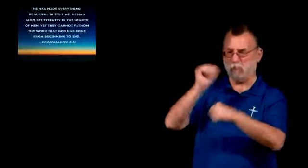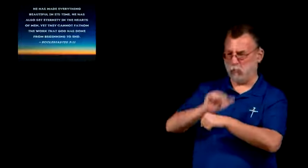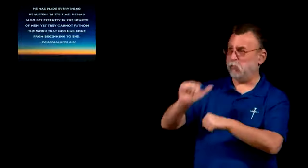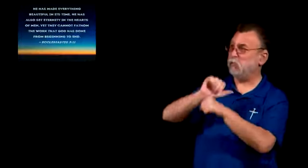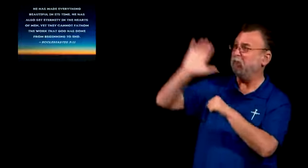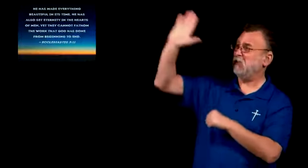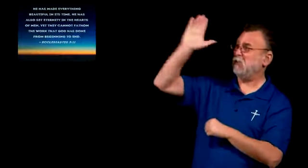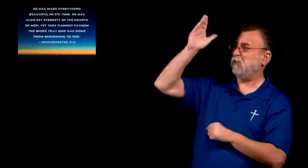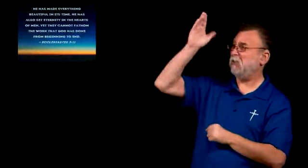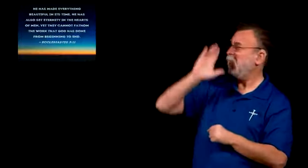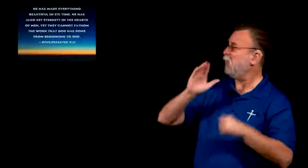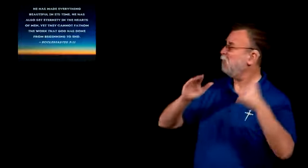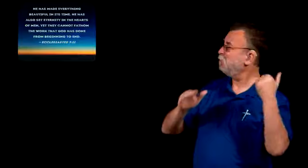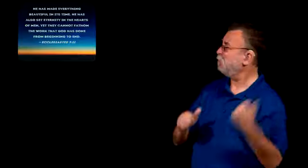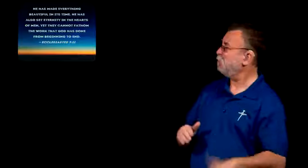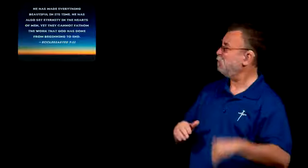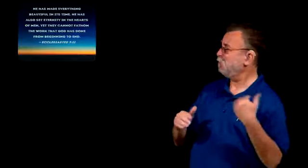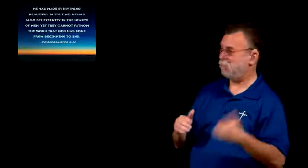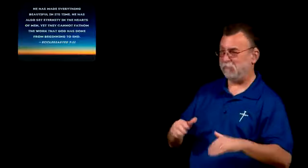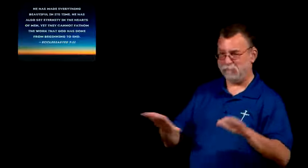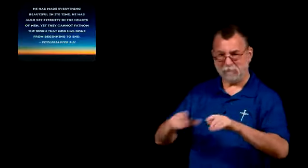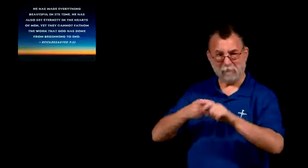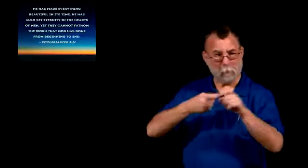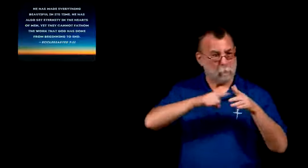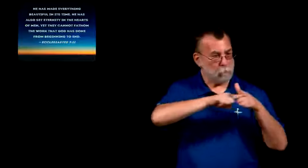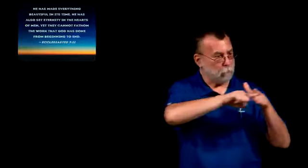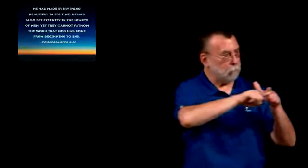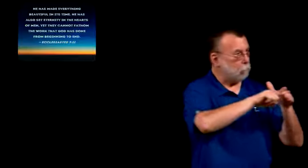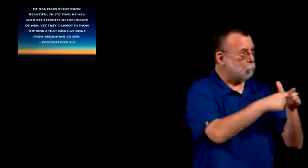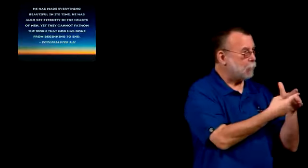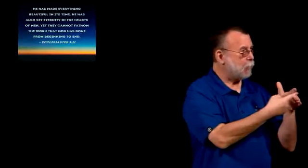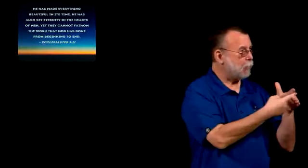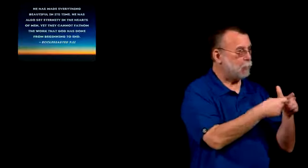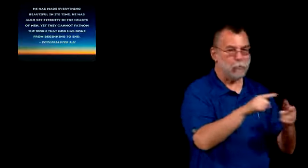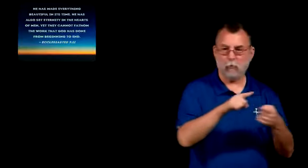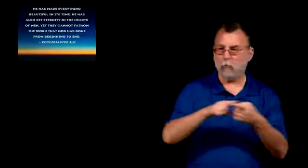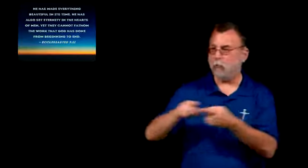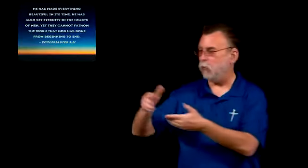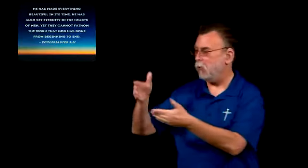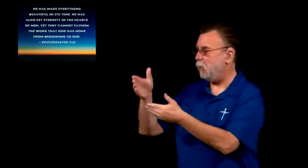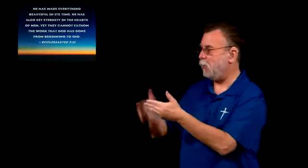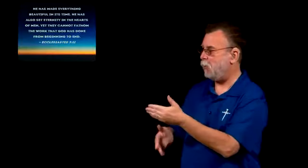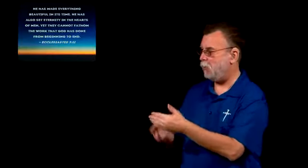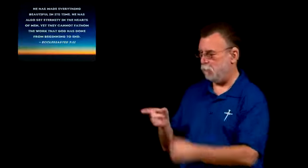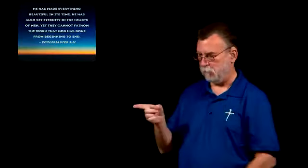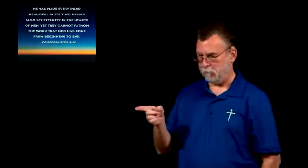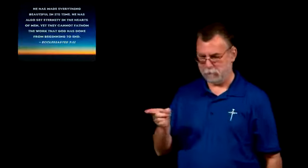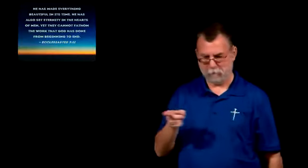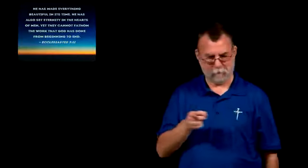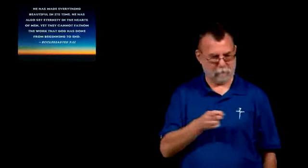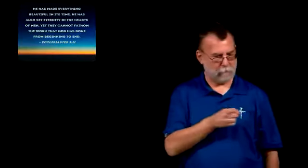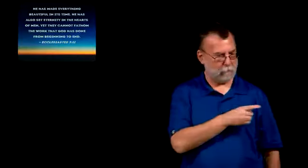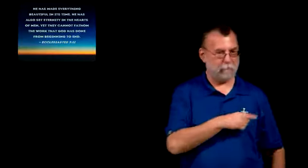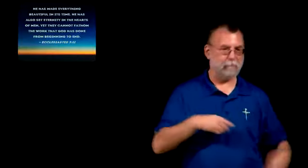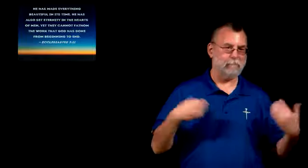the work that God has done from the beginning to the end.